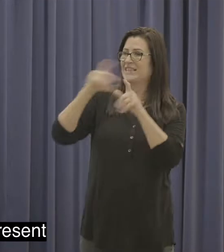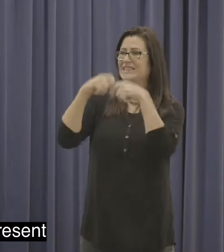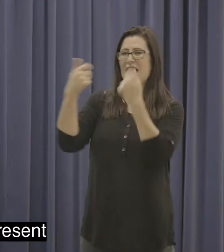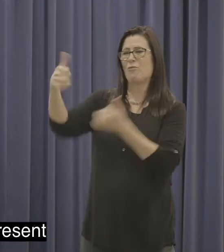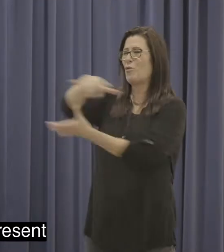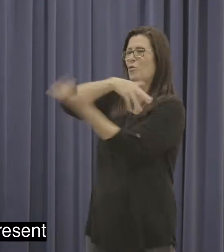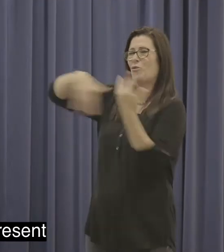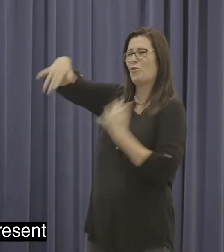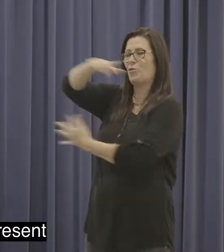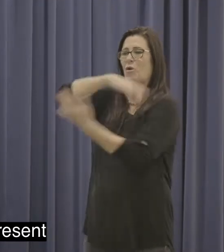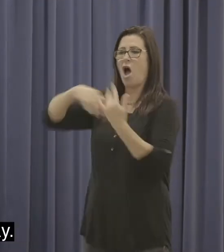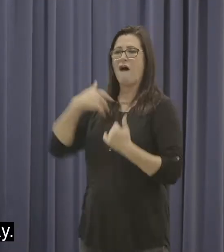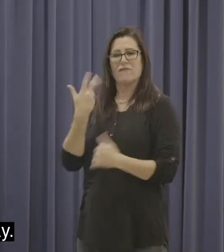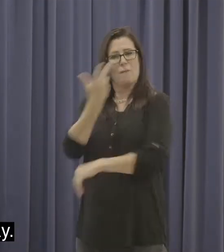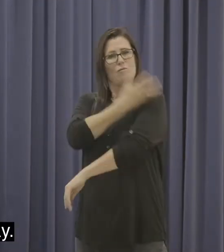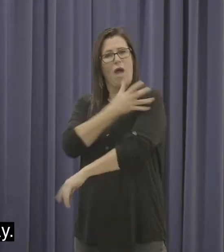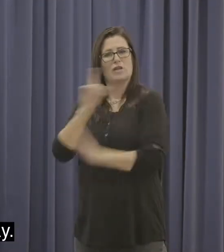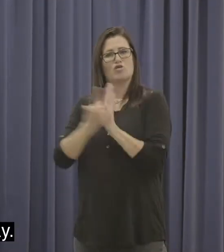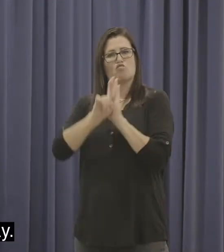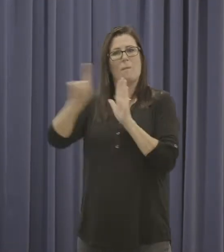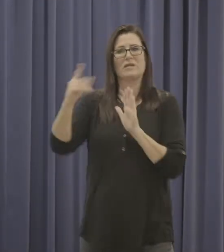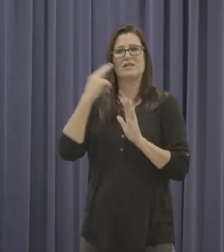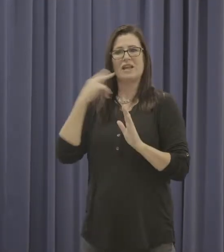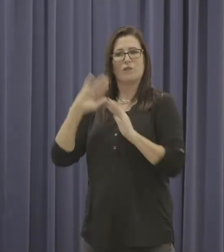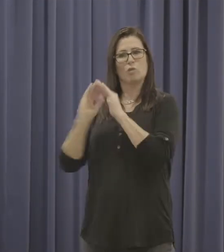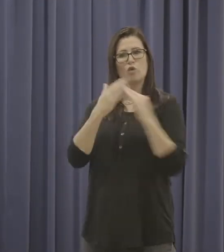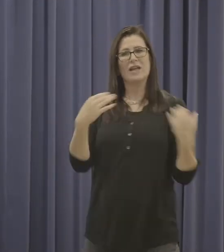and I was proud to be able to represent the deaf community in this way.